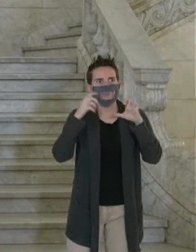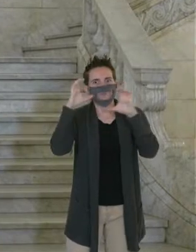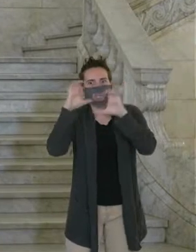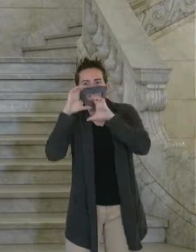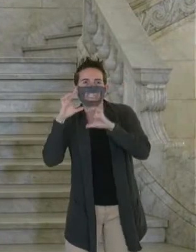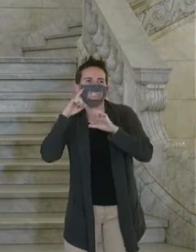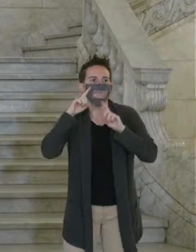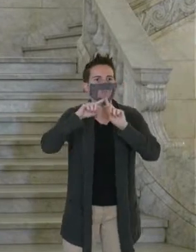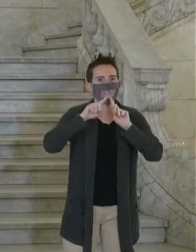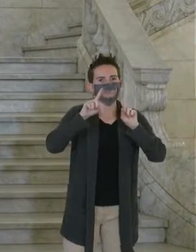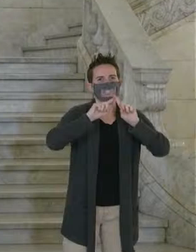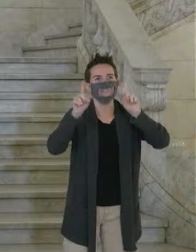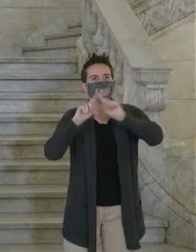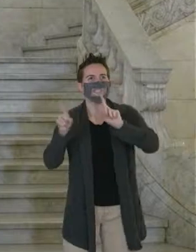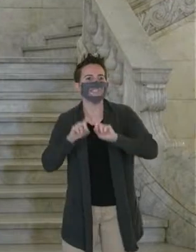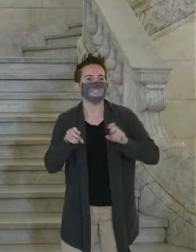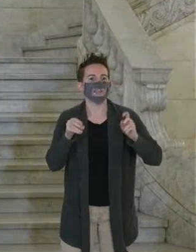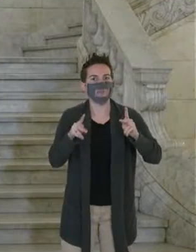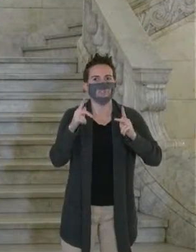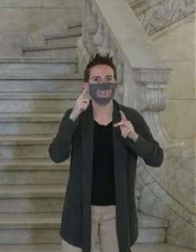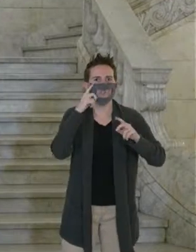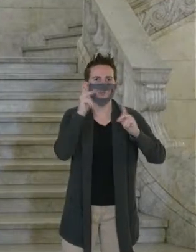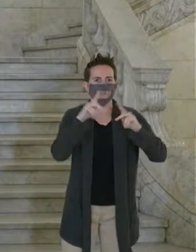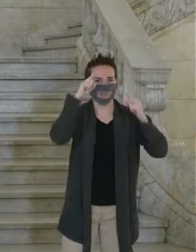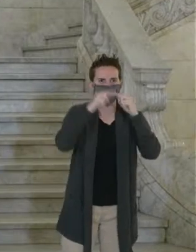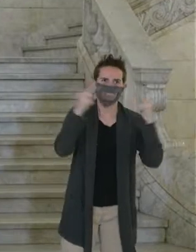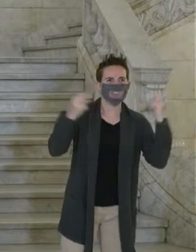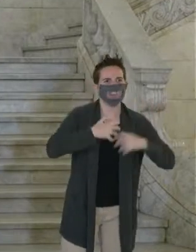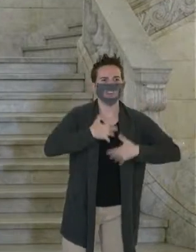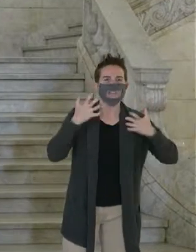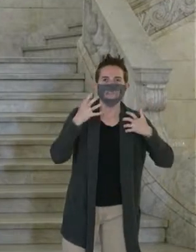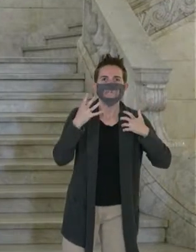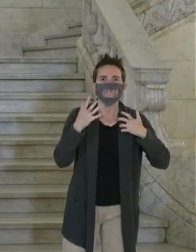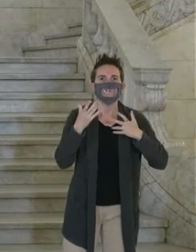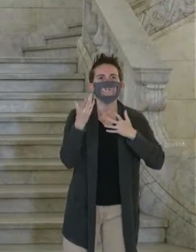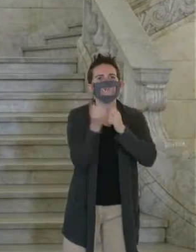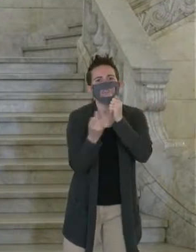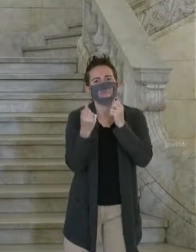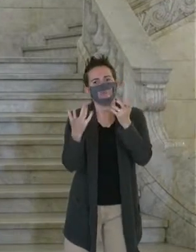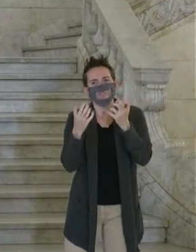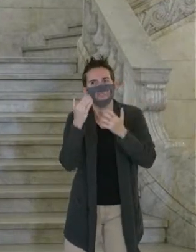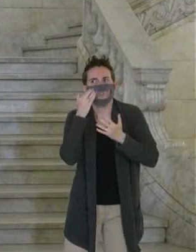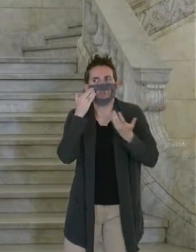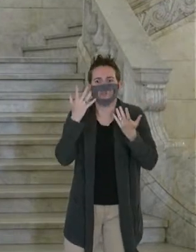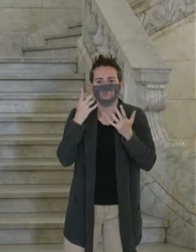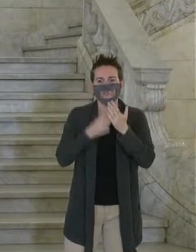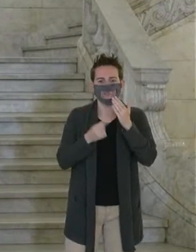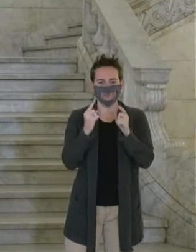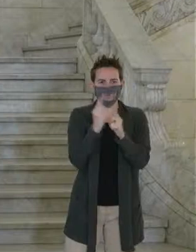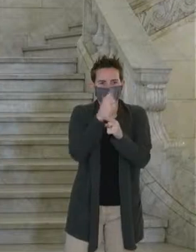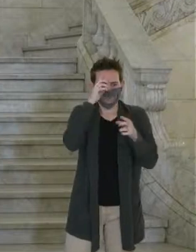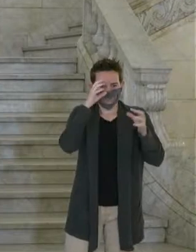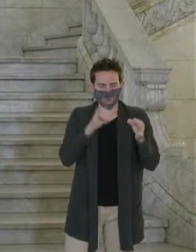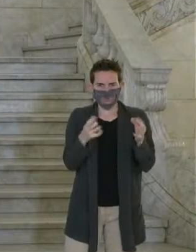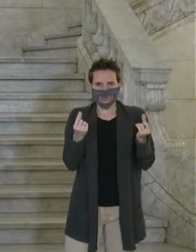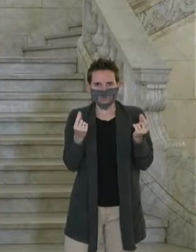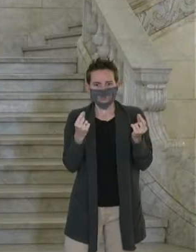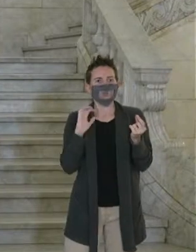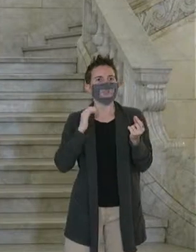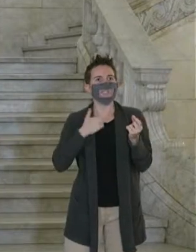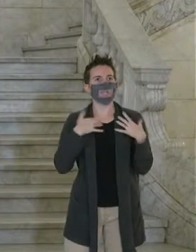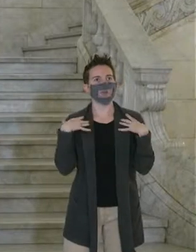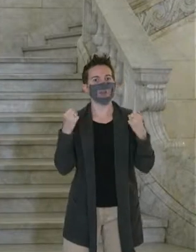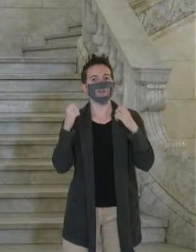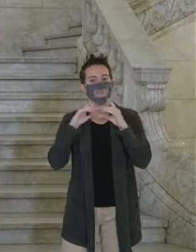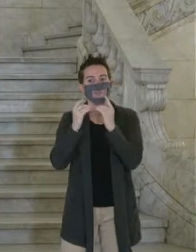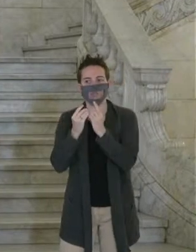for differences and opportunities to disagree. Everybody just wants to know what the right thing to do is, and our public health departments are all in